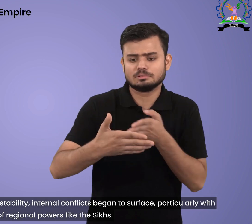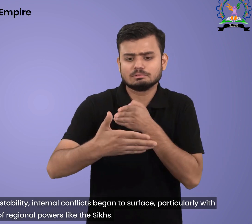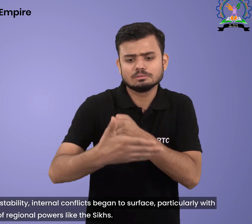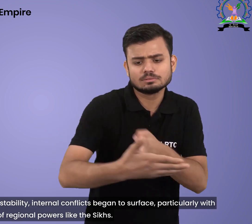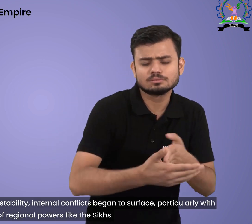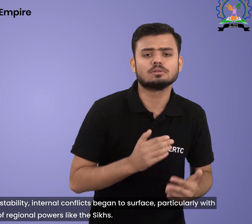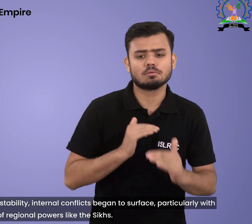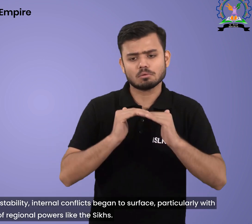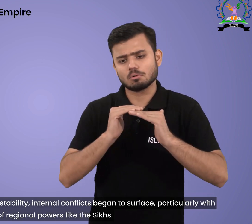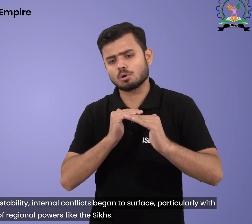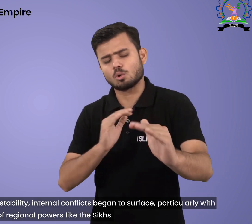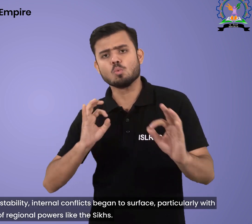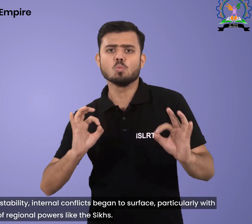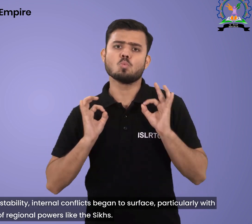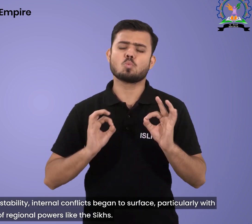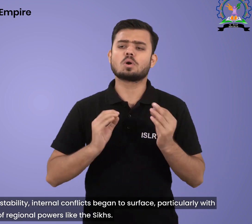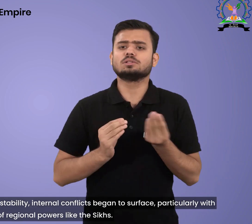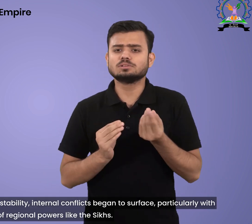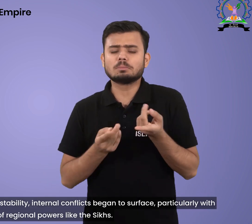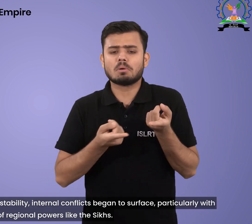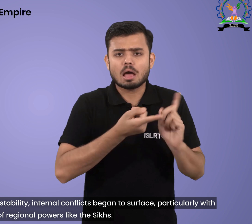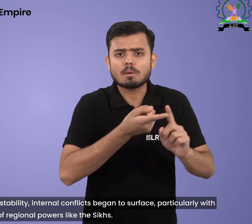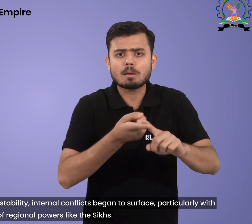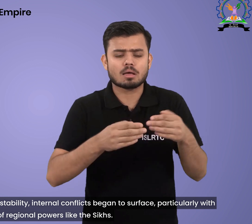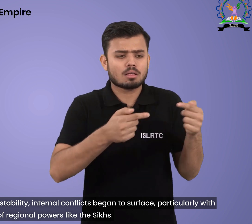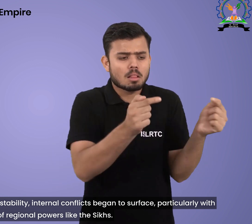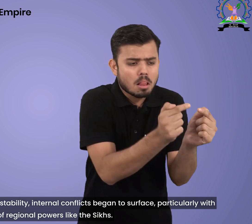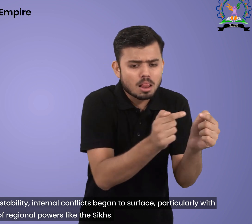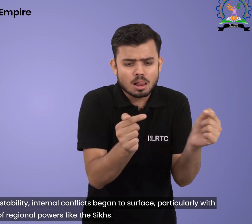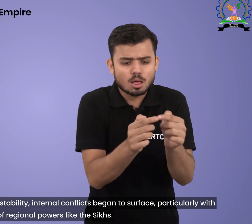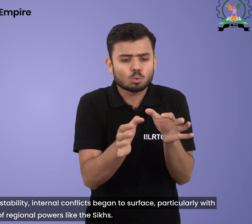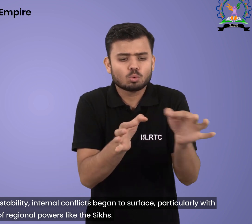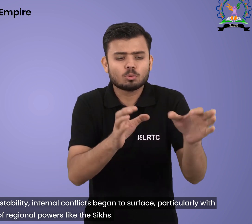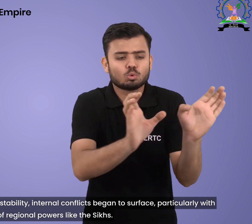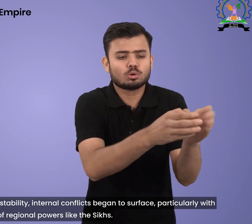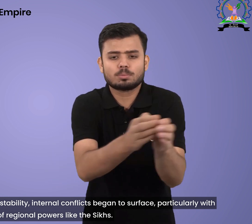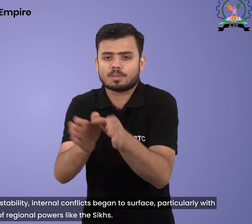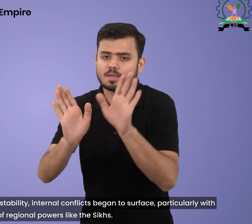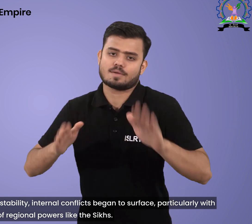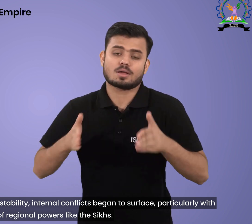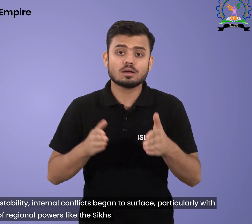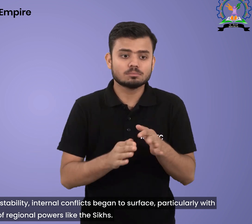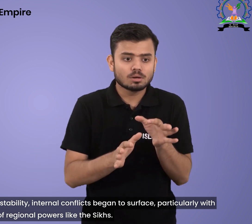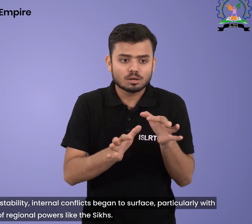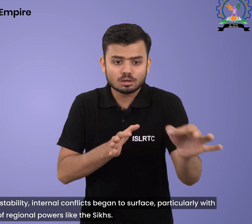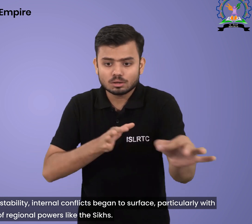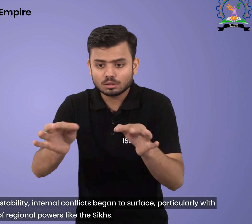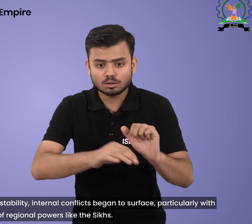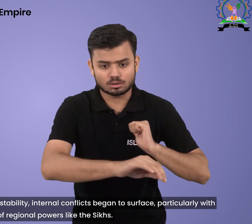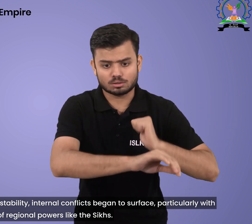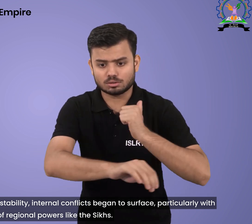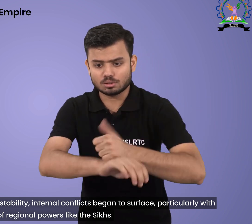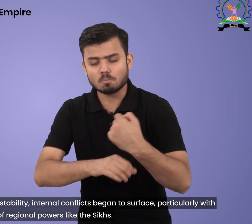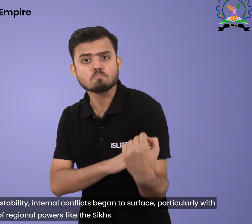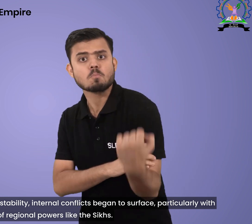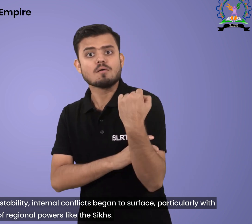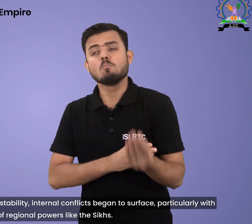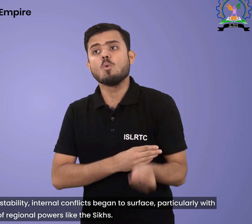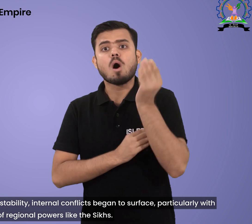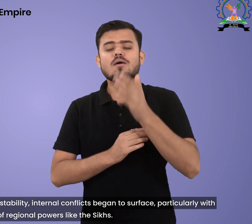Challenges. Although he maintained stability, internal conflicts began to surface, particularly with the rise of regional powers like the